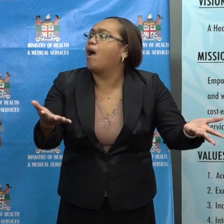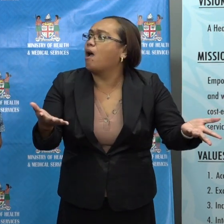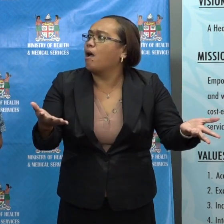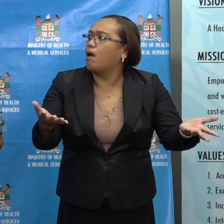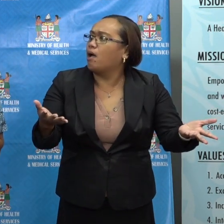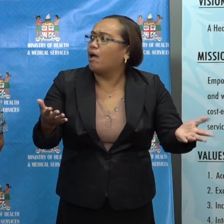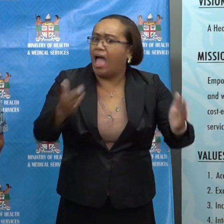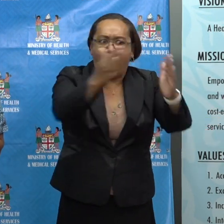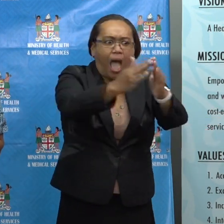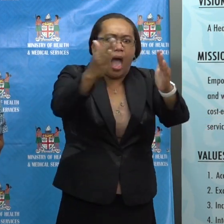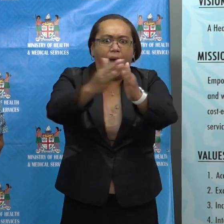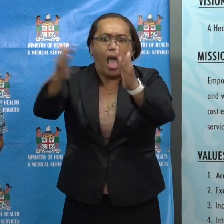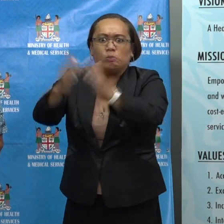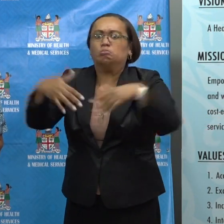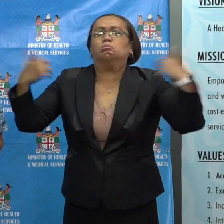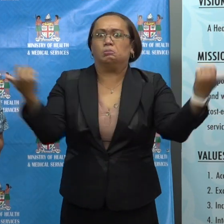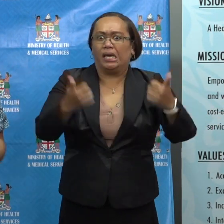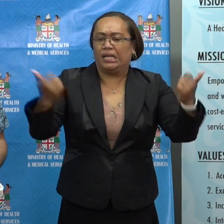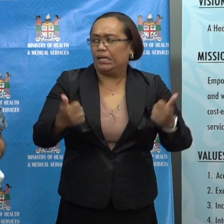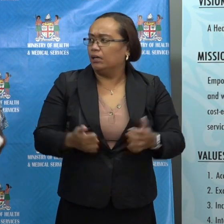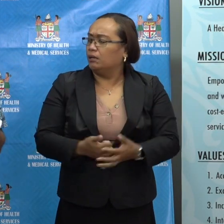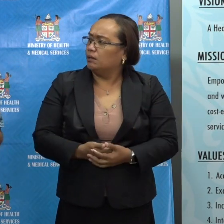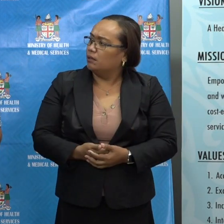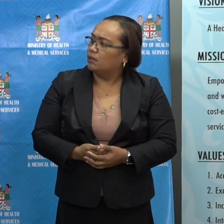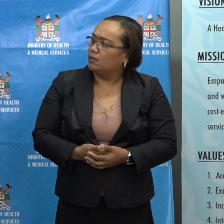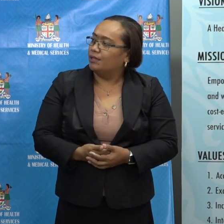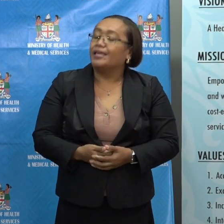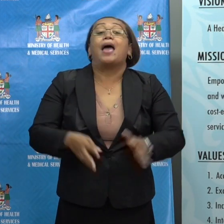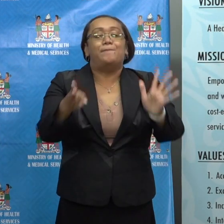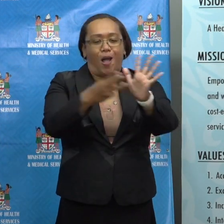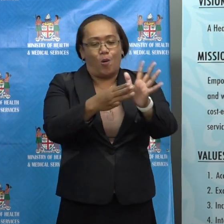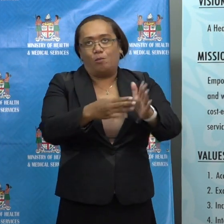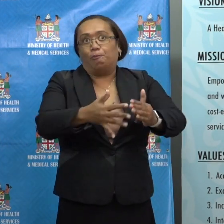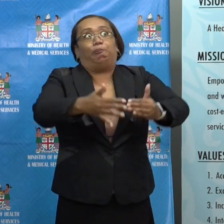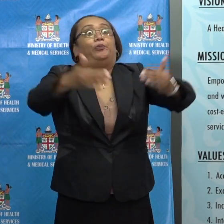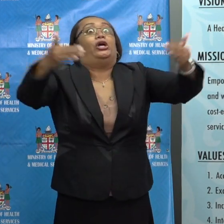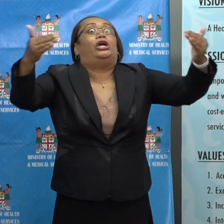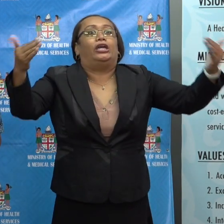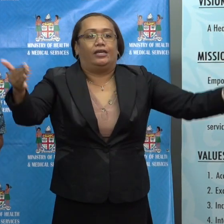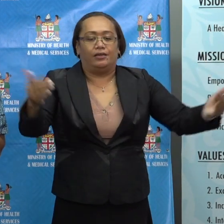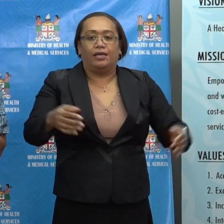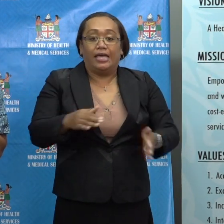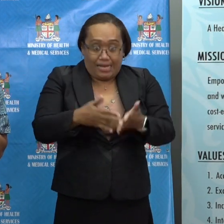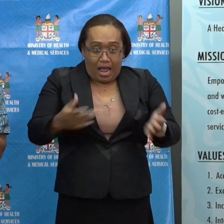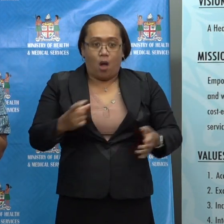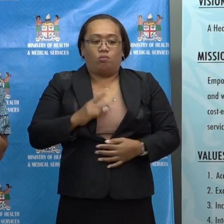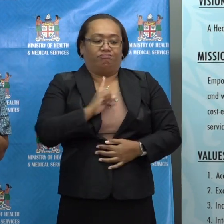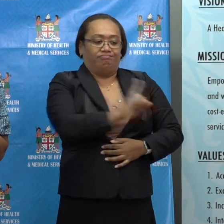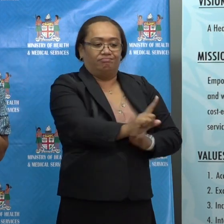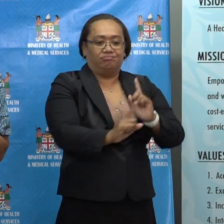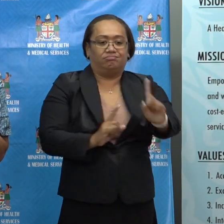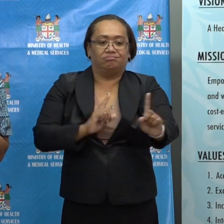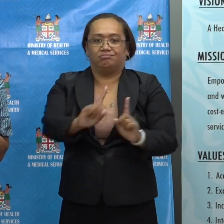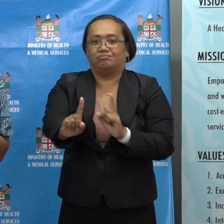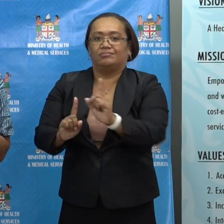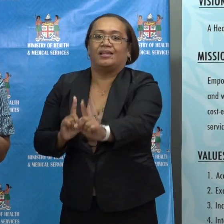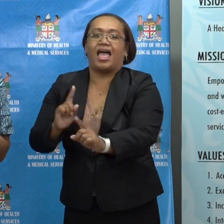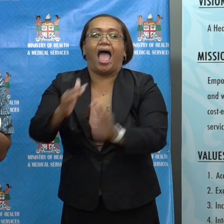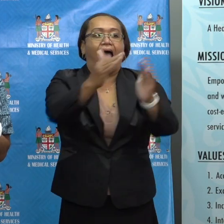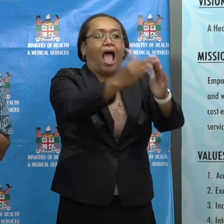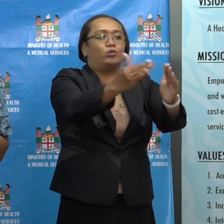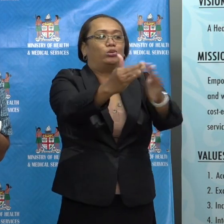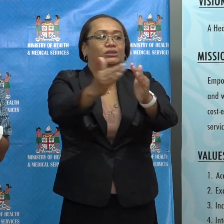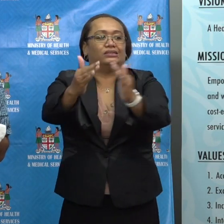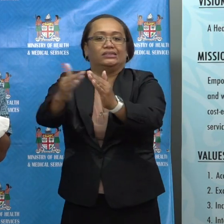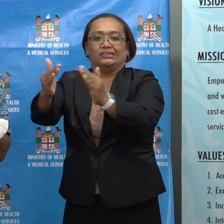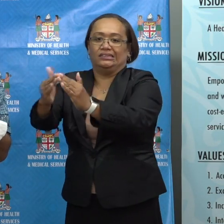house screenings? Yes, Makoi is a large area. We are doing house-to-house screening, and at this point in time, in